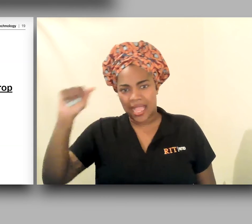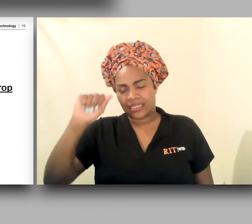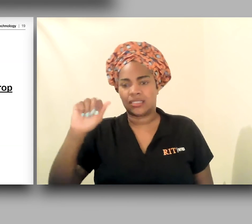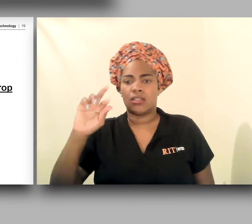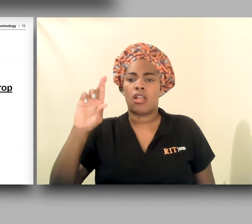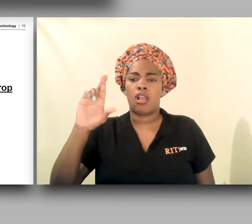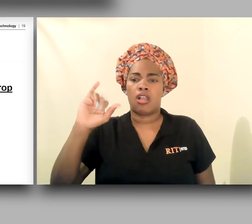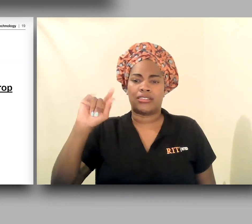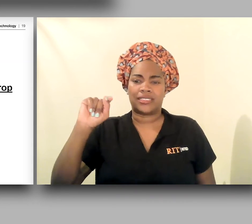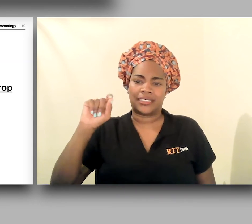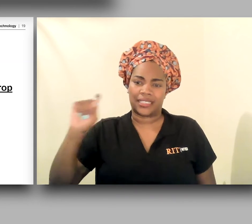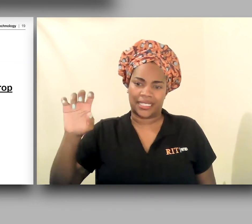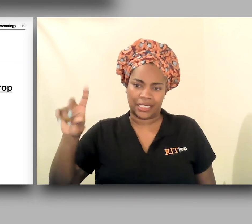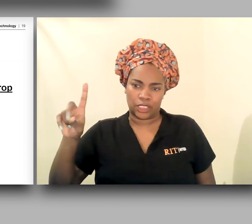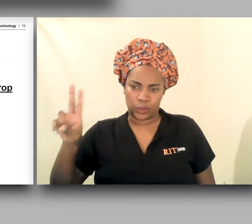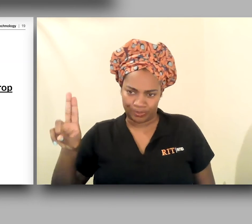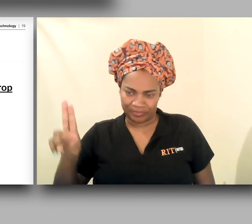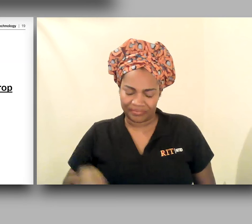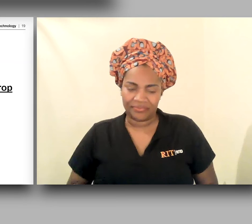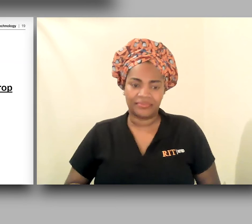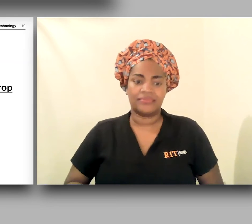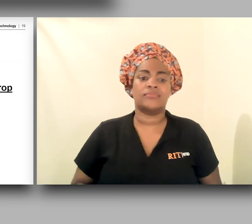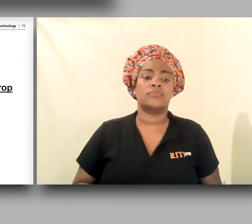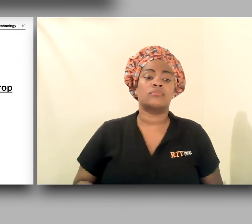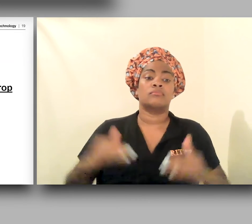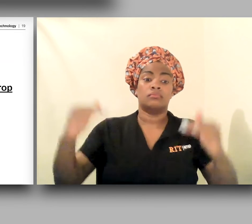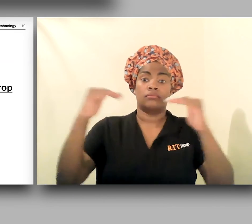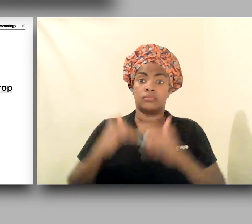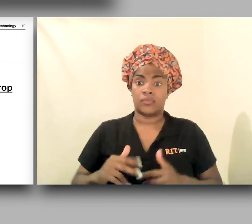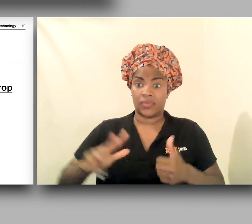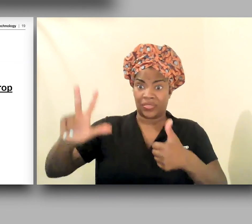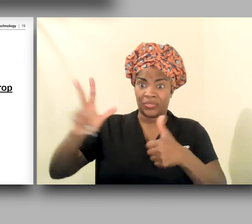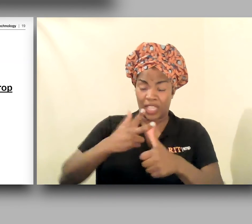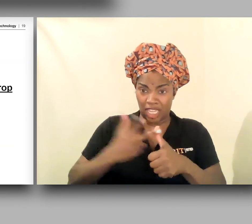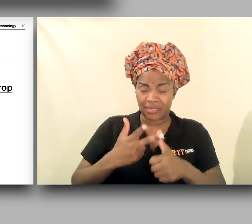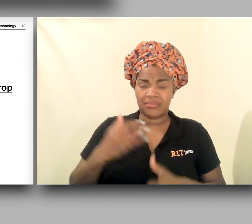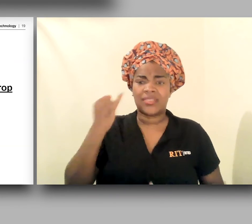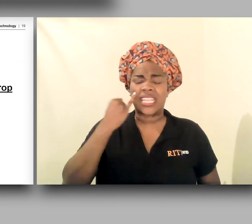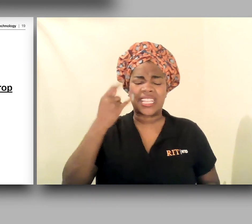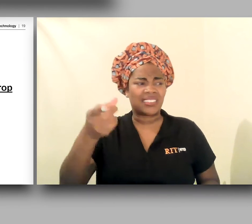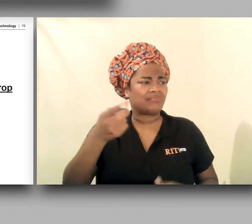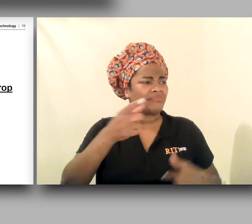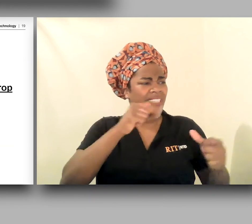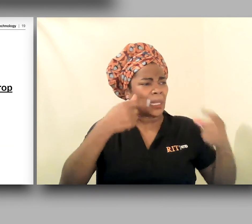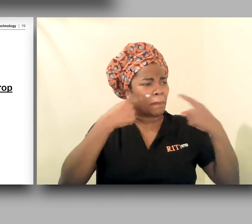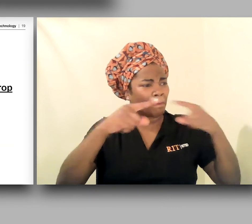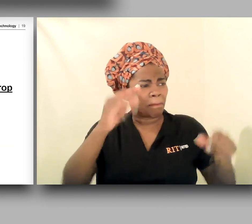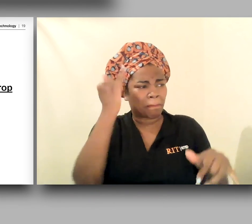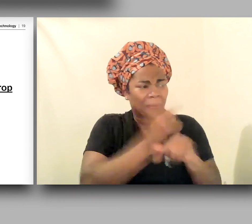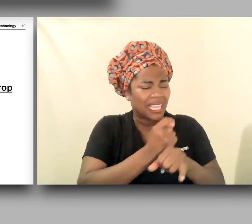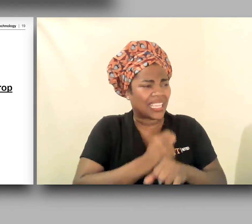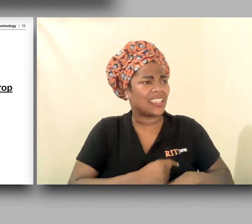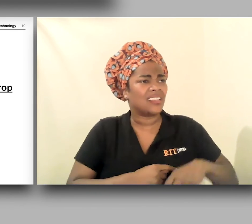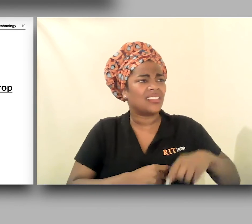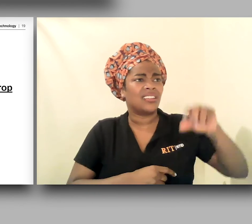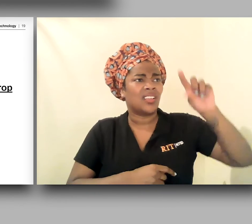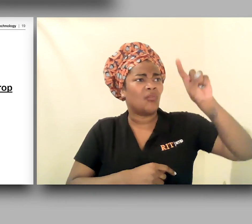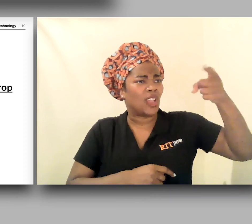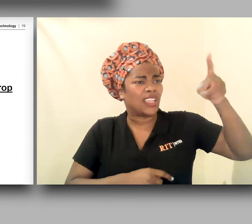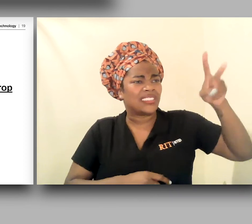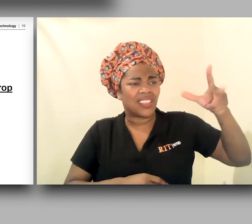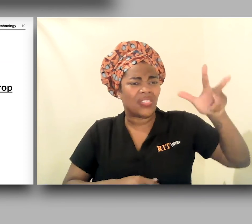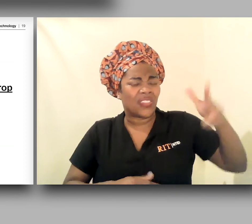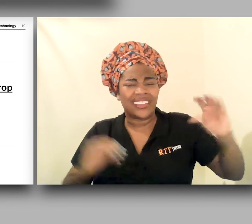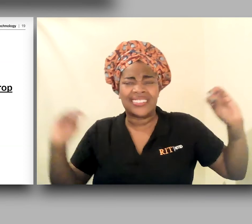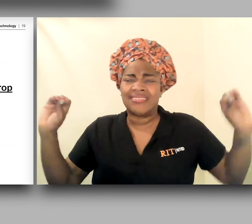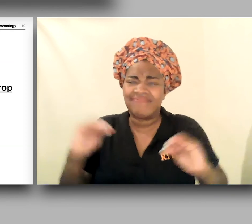ntid.rit.edu. And then the third announcement that I want to talk about, we don't have anything in the